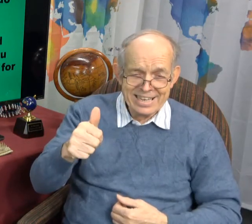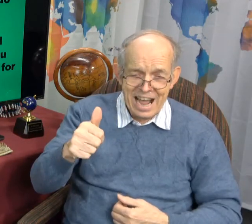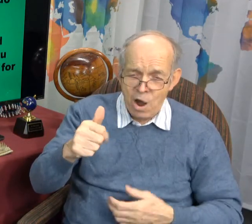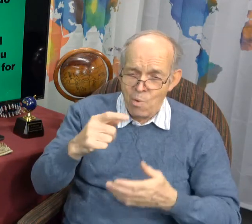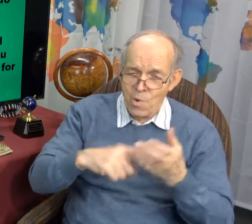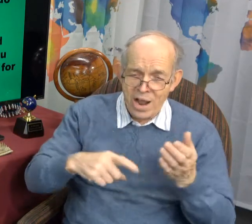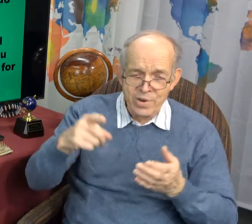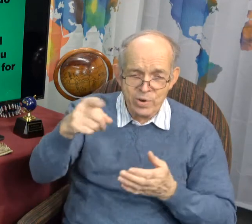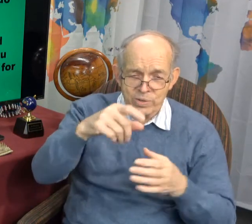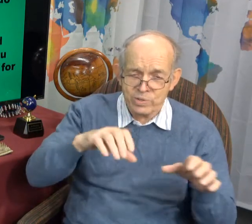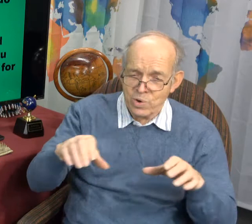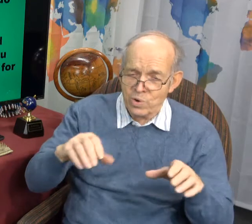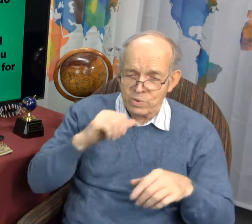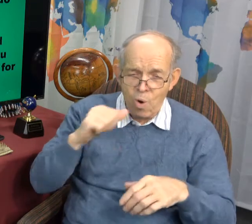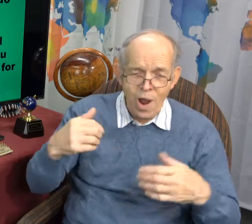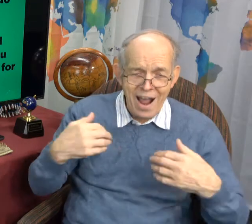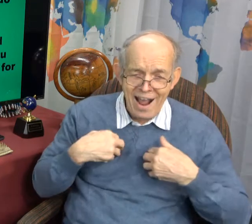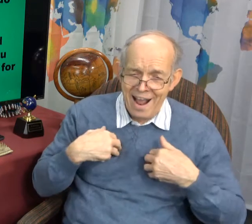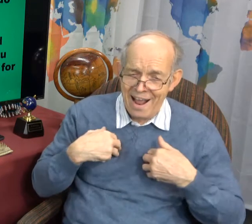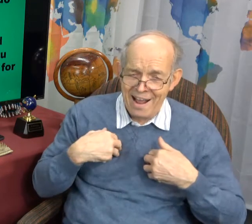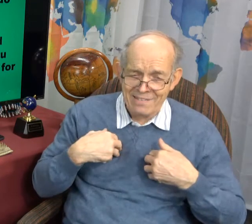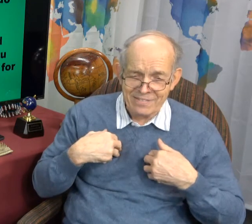not what you still don't have.